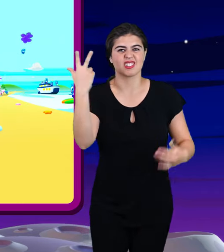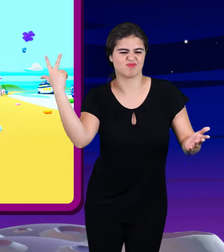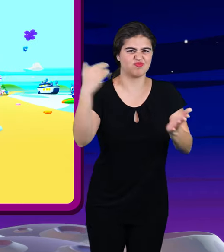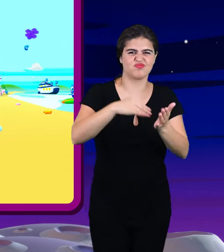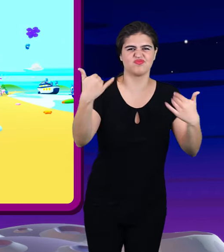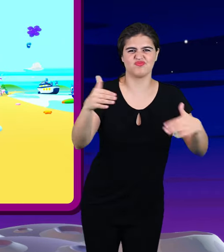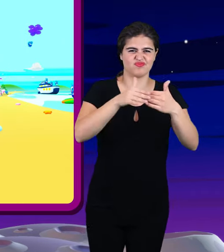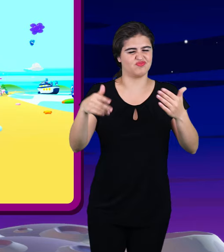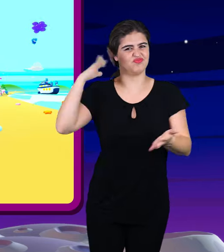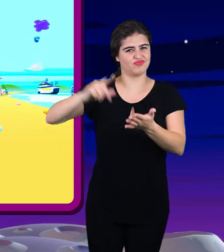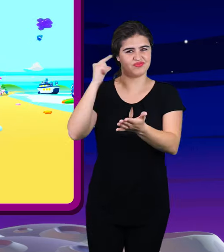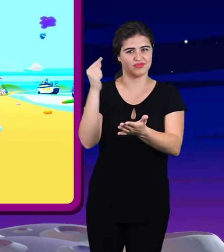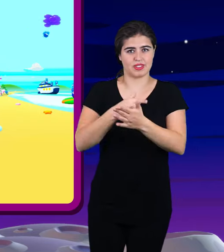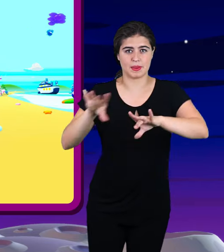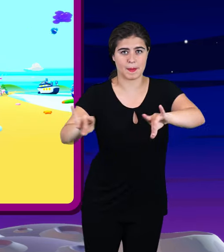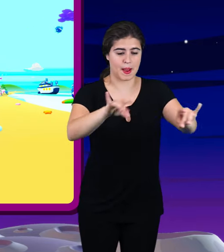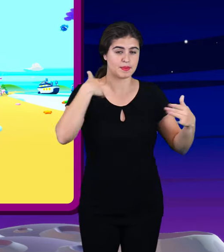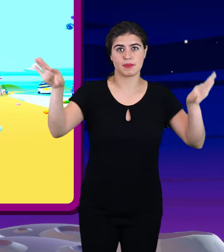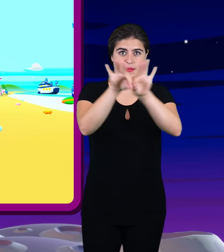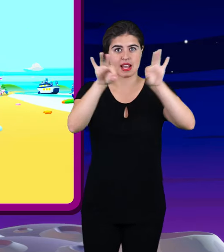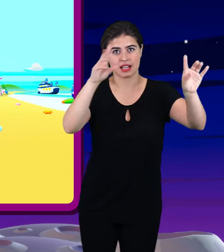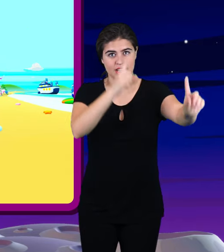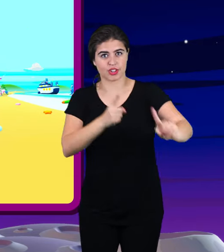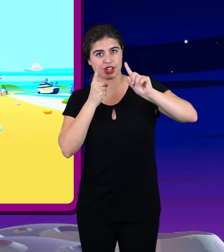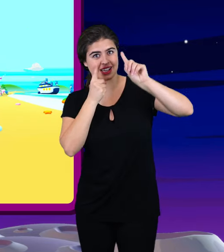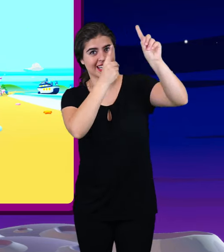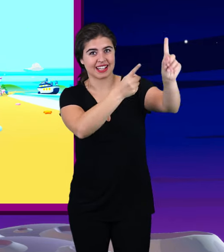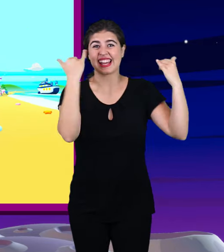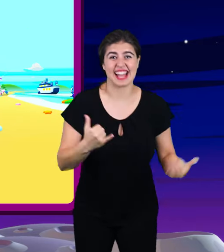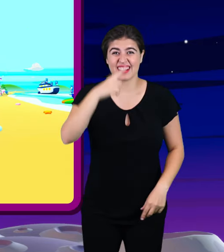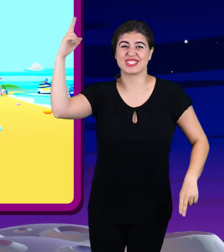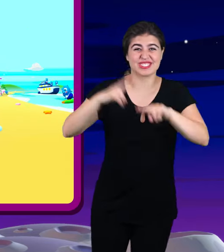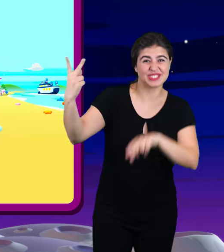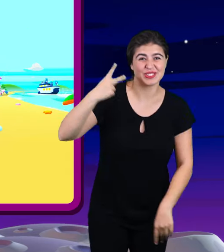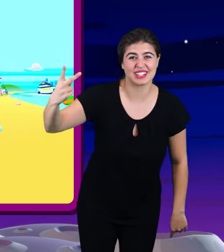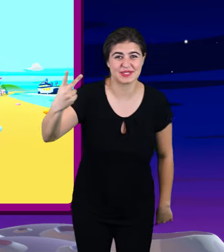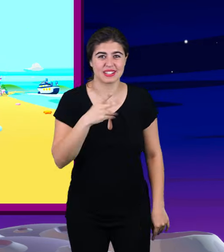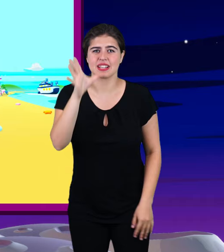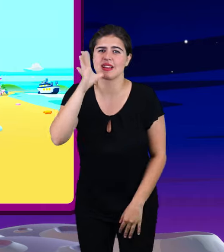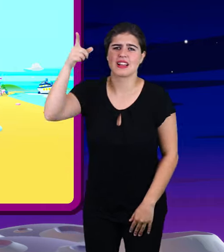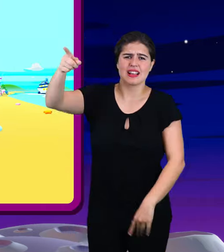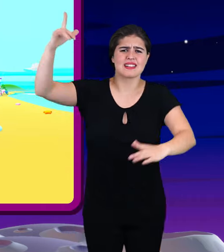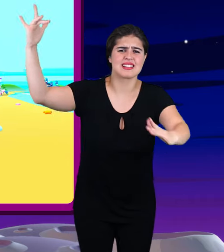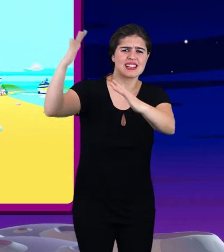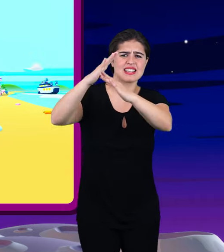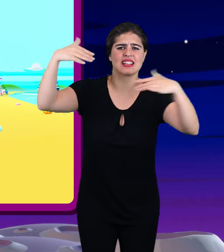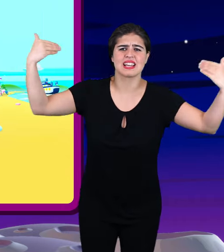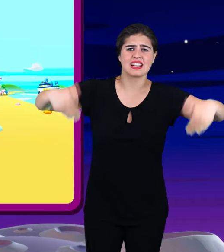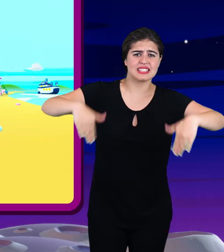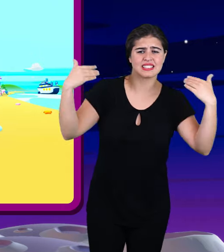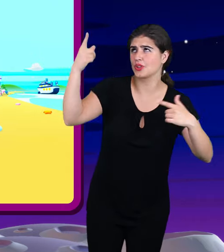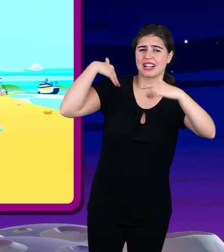2,000 games, I guarantee. I have to pick them up to earn my big degree, and now it's just you and me. Mommy, you were elite, don't have no